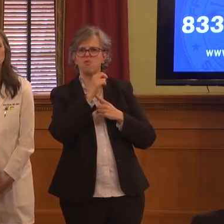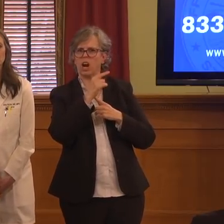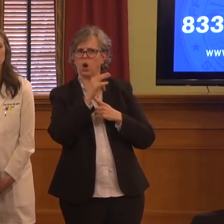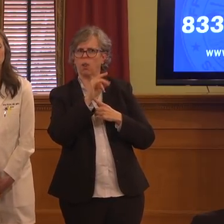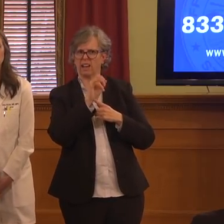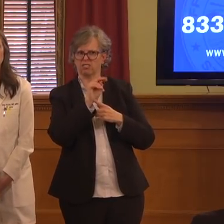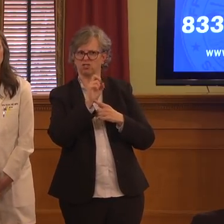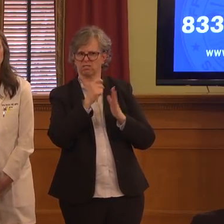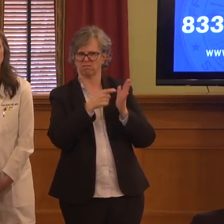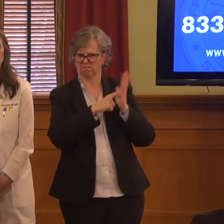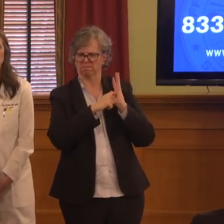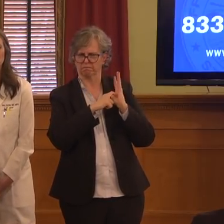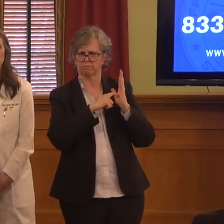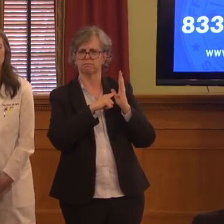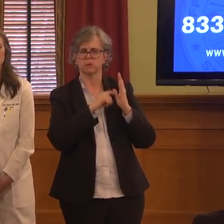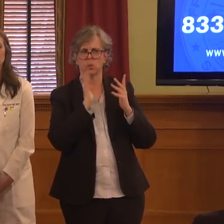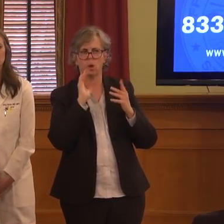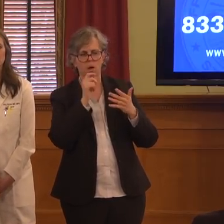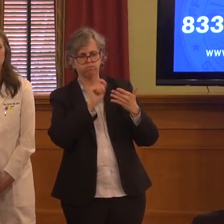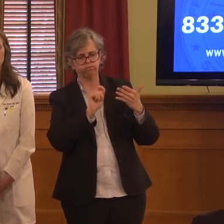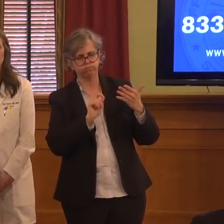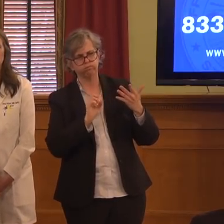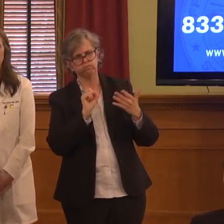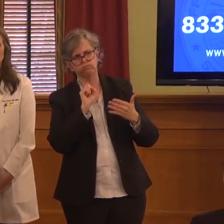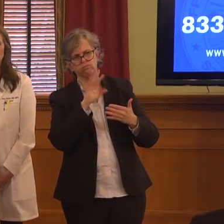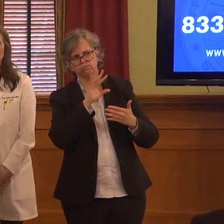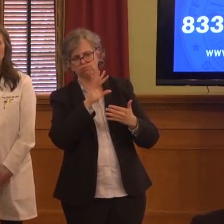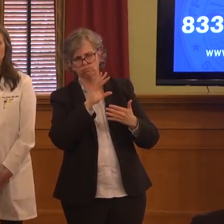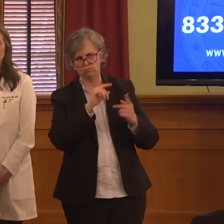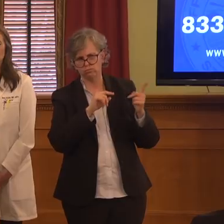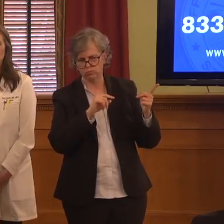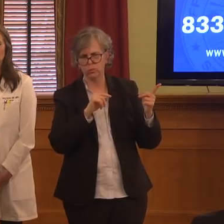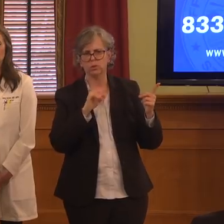We are at a time when